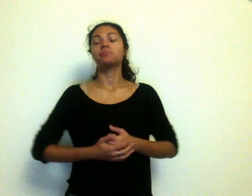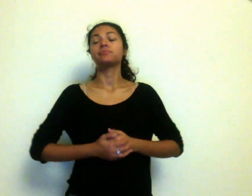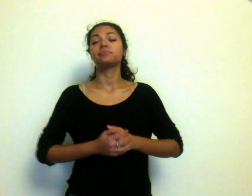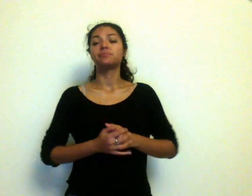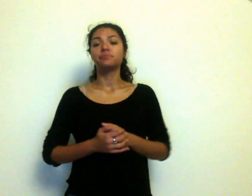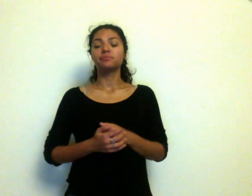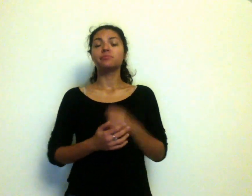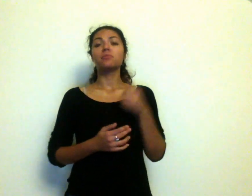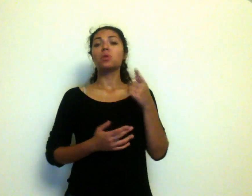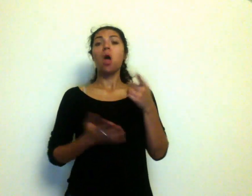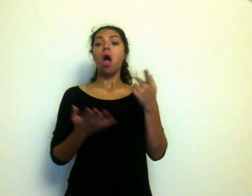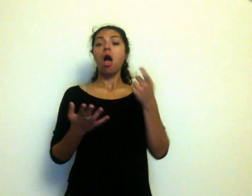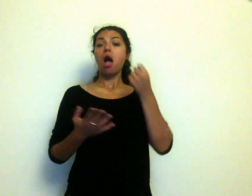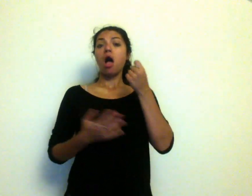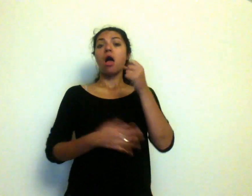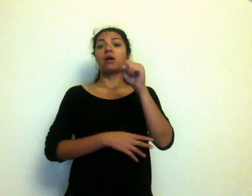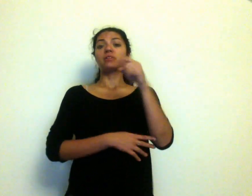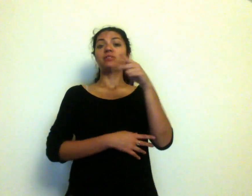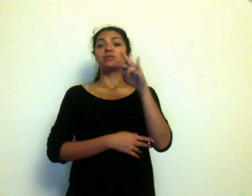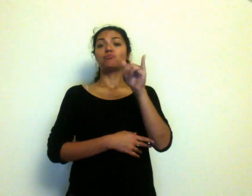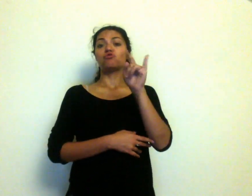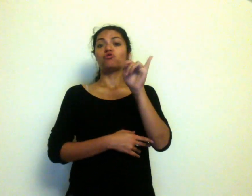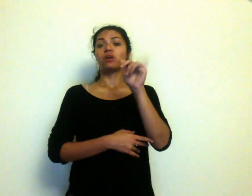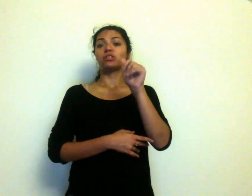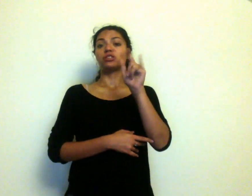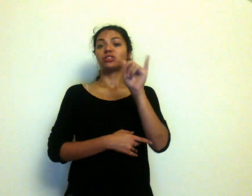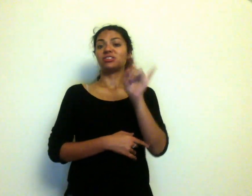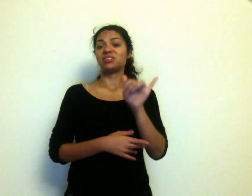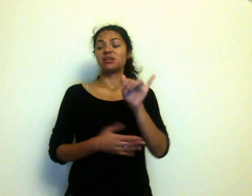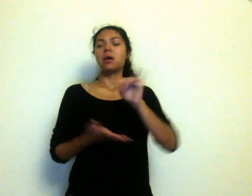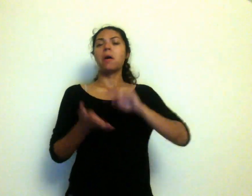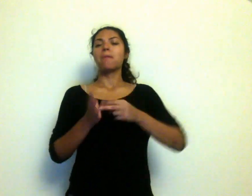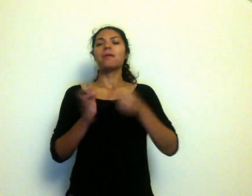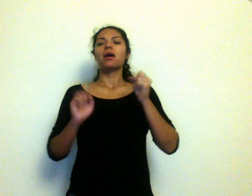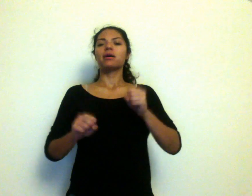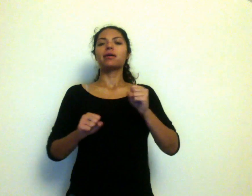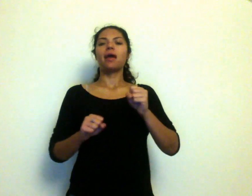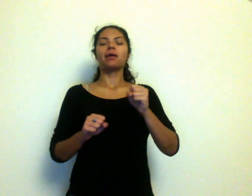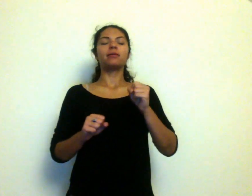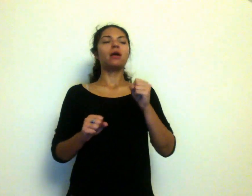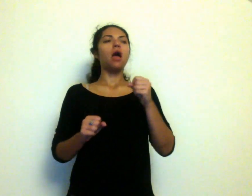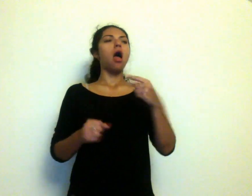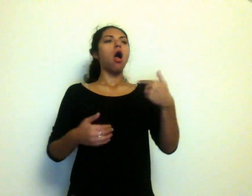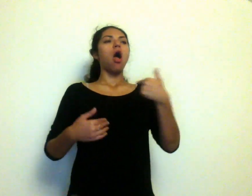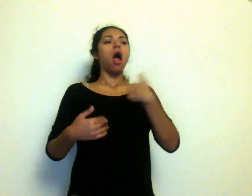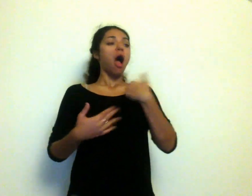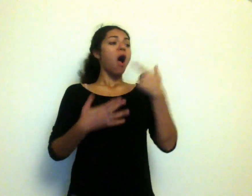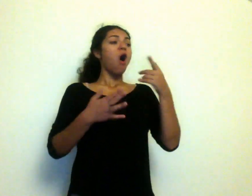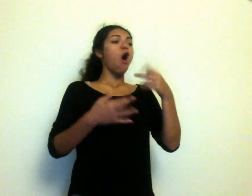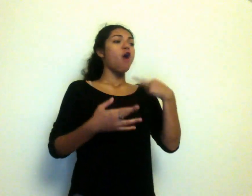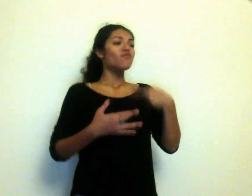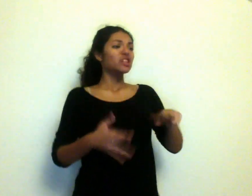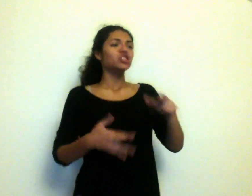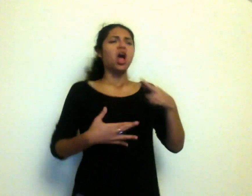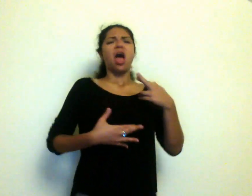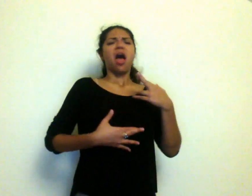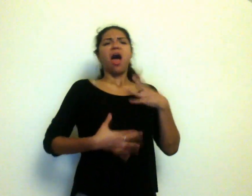his cake and eating it too. Now he can say there are no moral absolutes. Now he can say there is no